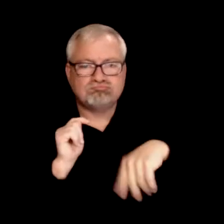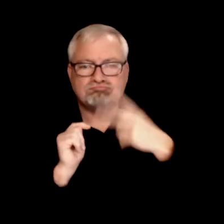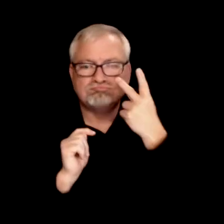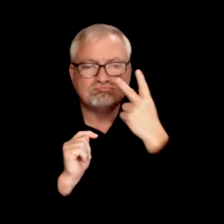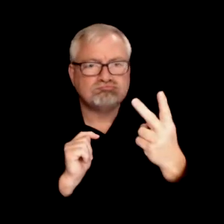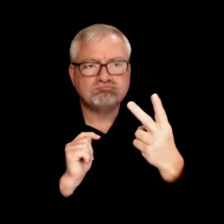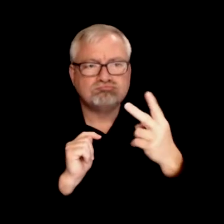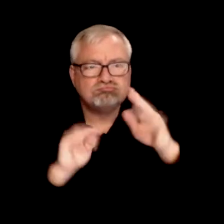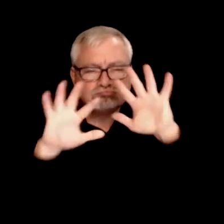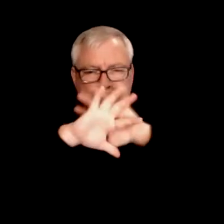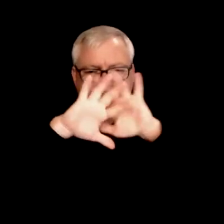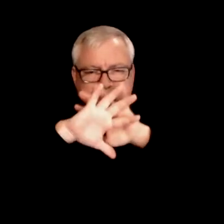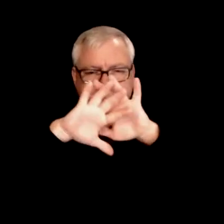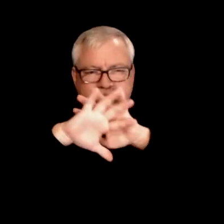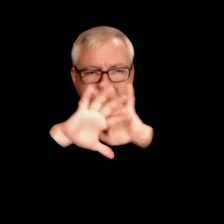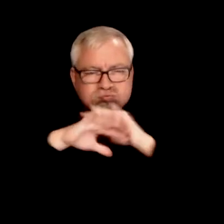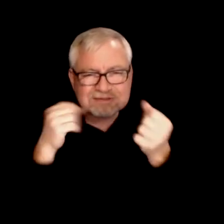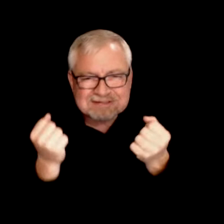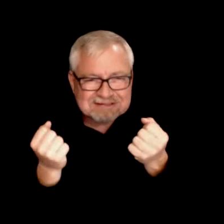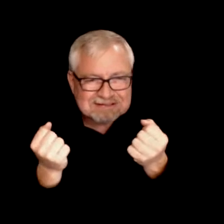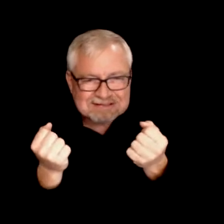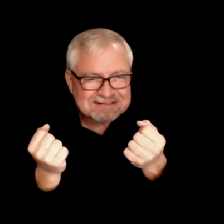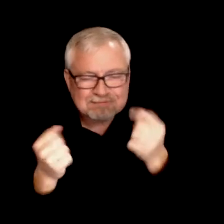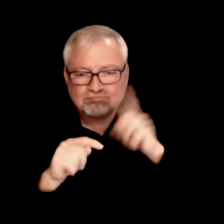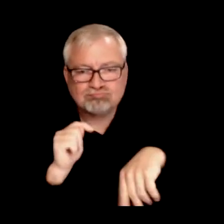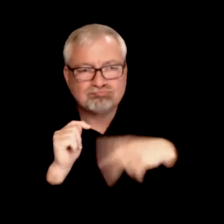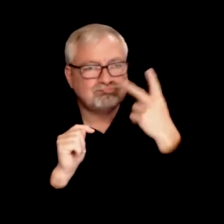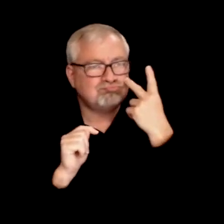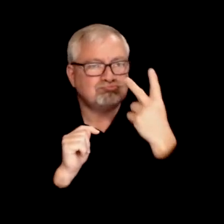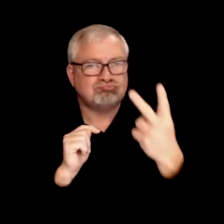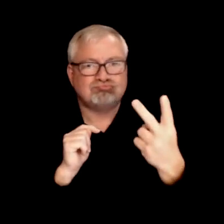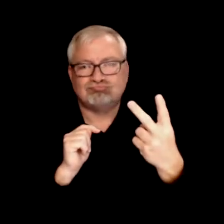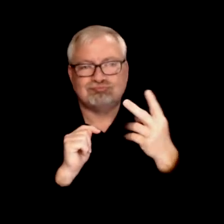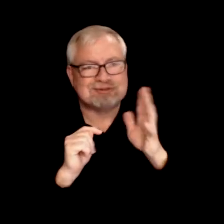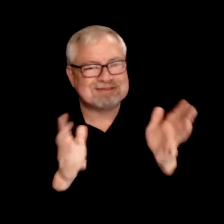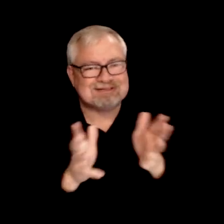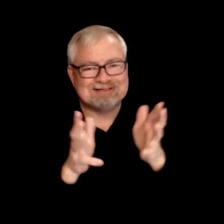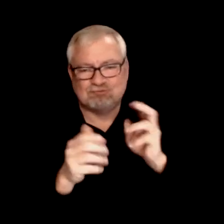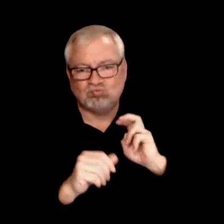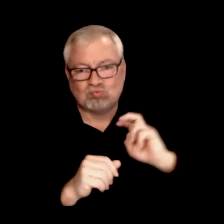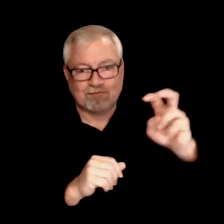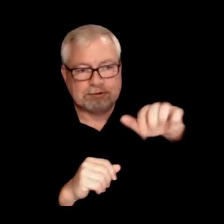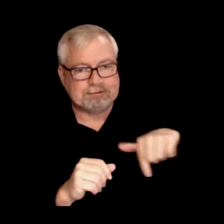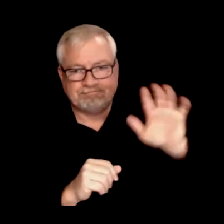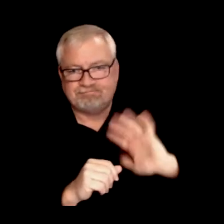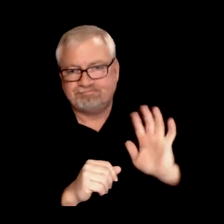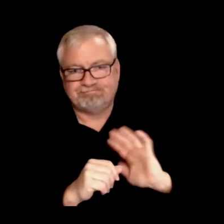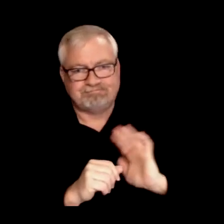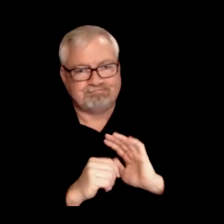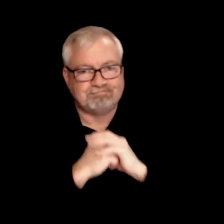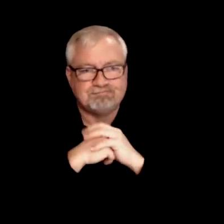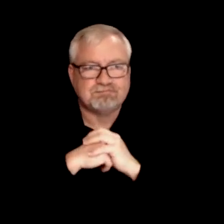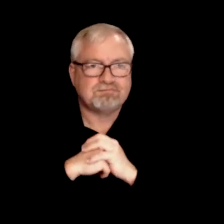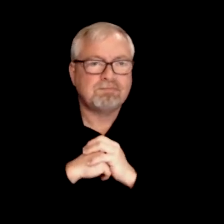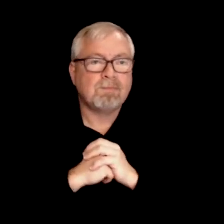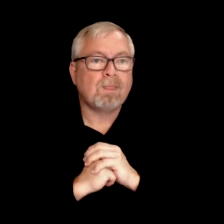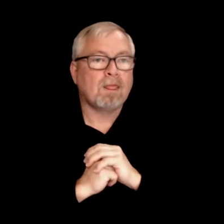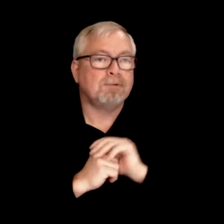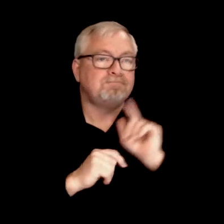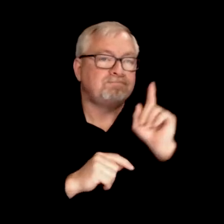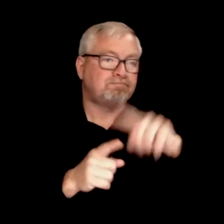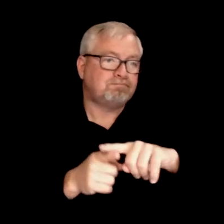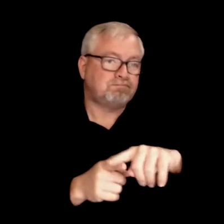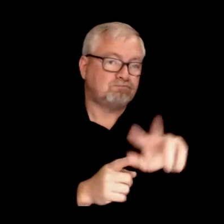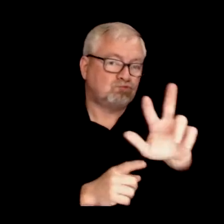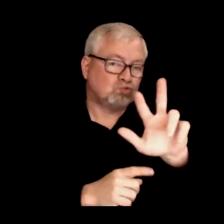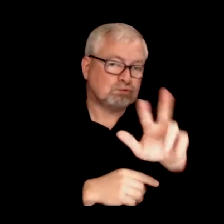those spots. Here's a quick look at the snowfall totals through about 3 a.m. or so, keeping in mind, though, that most of this snow will be on the